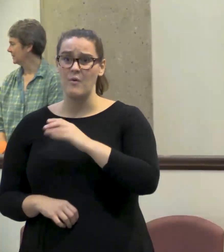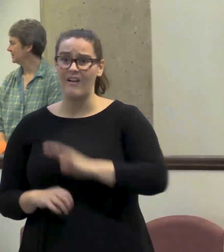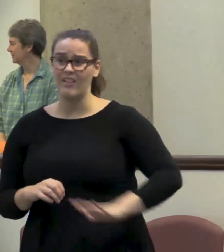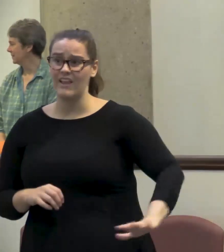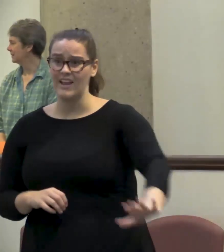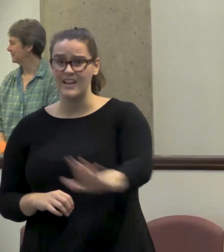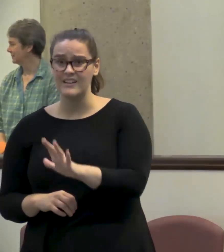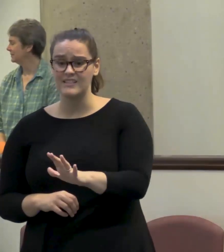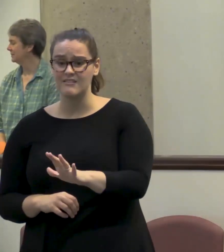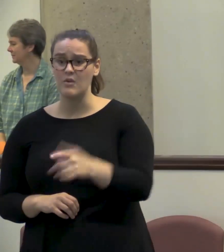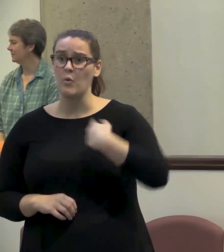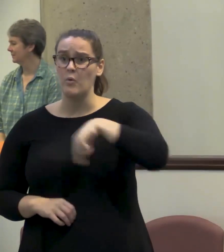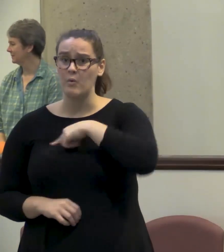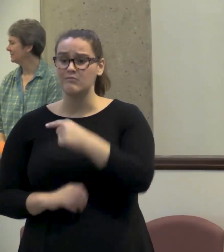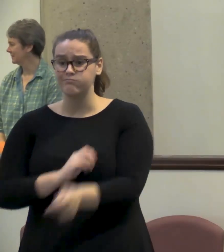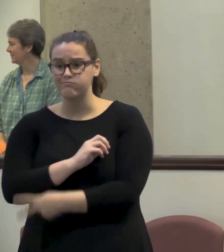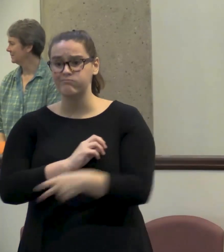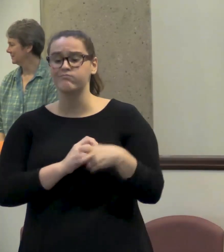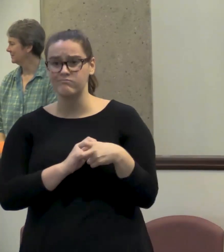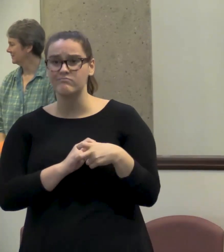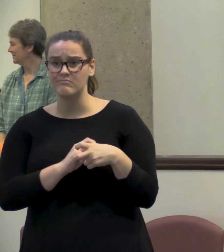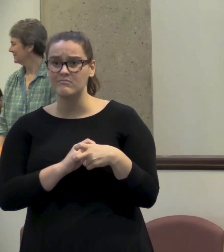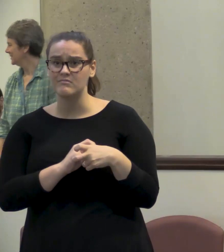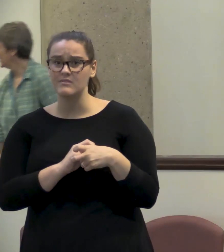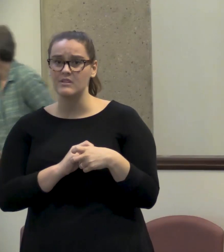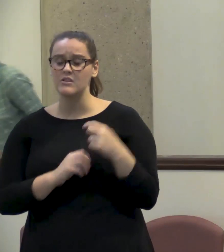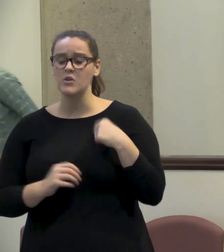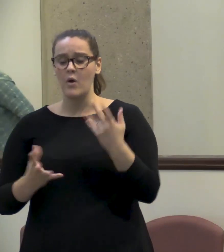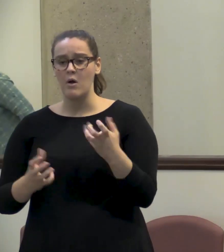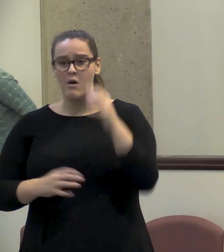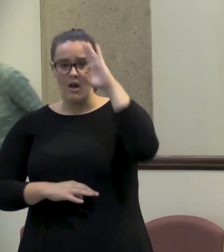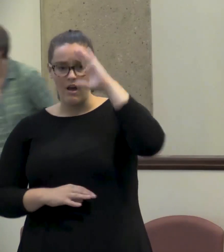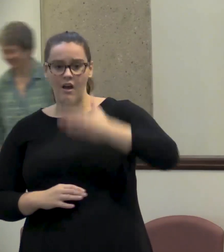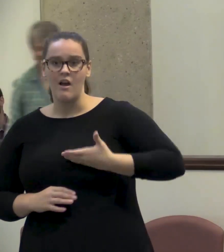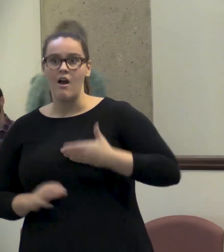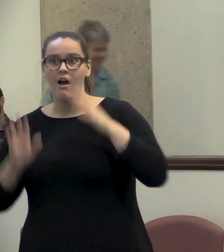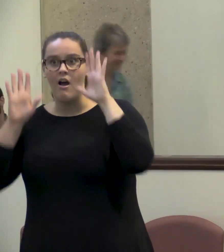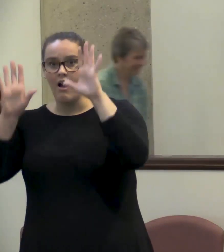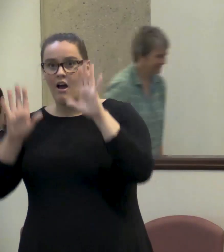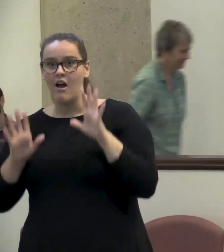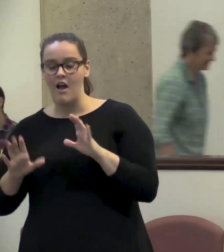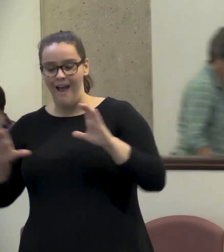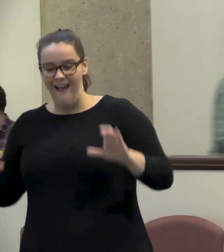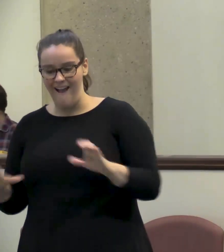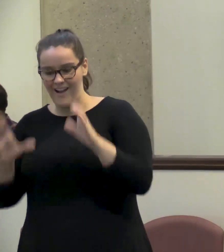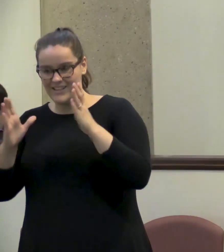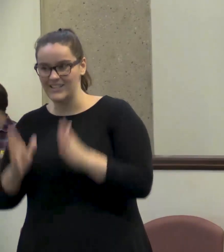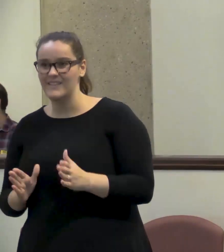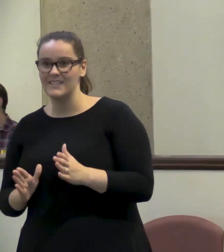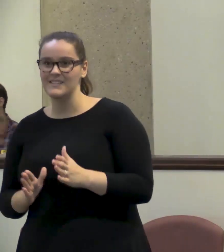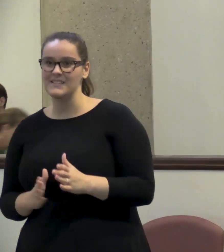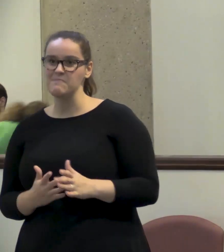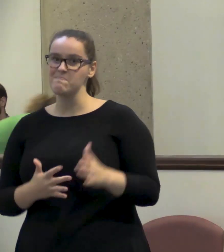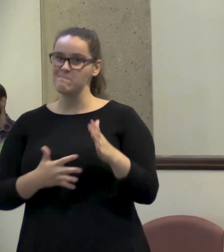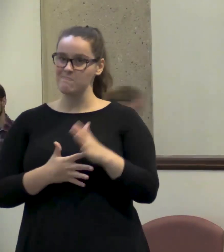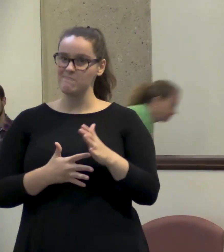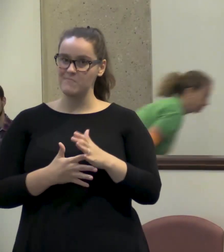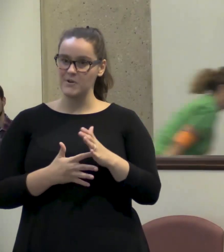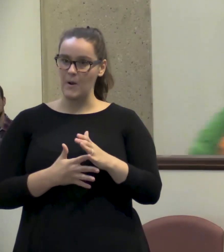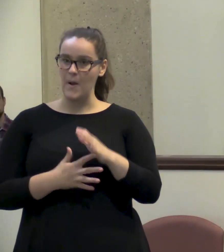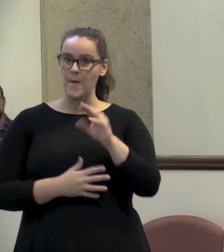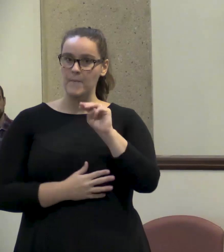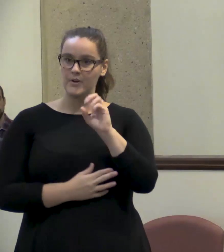them. And so I want to introduce a phenomenal activist. Jansi is a junior at Montgomery Blair High